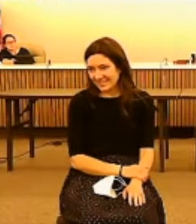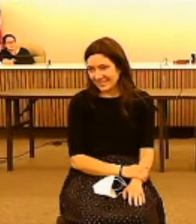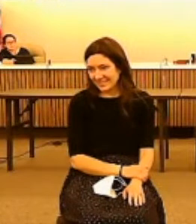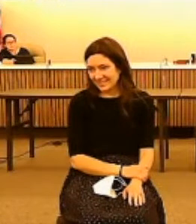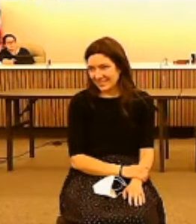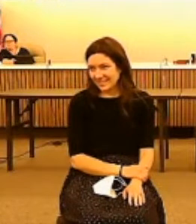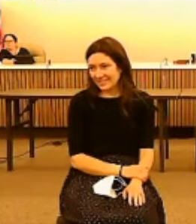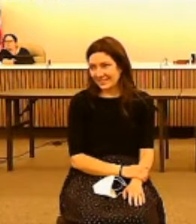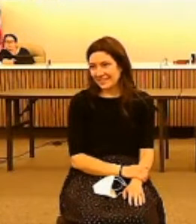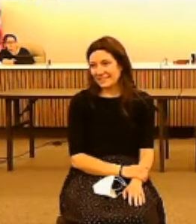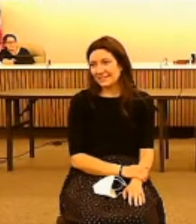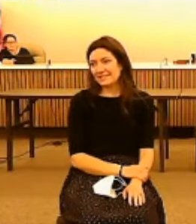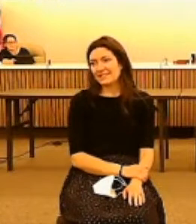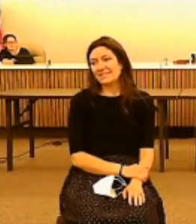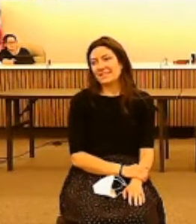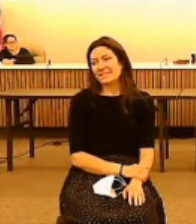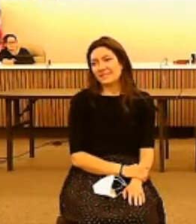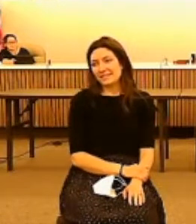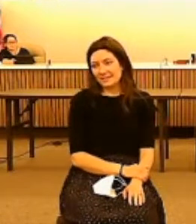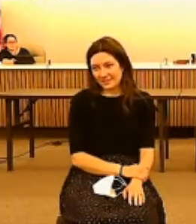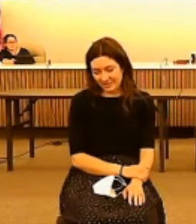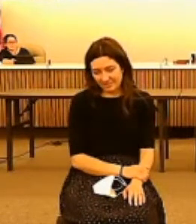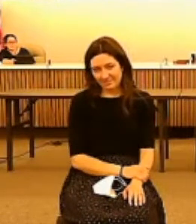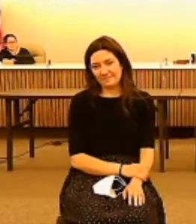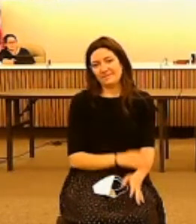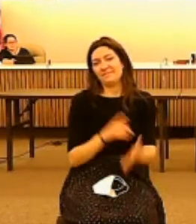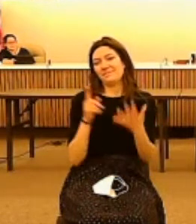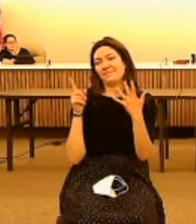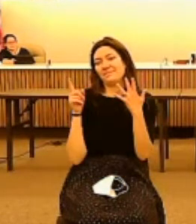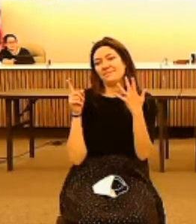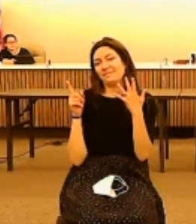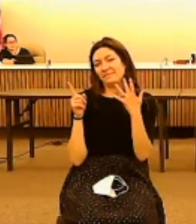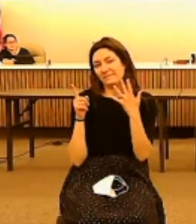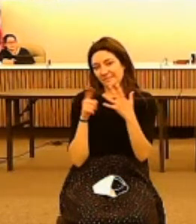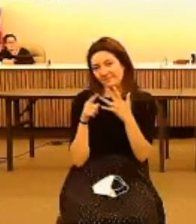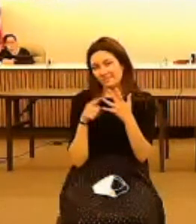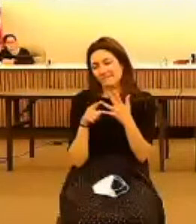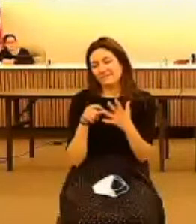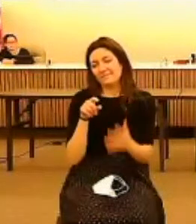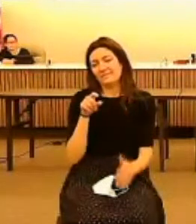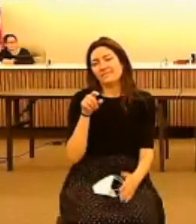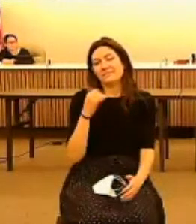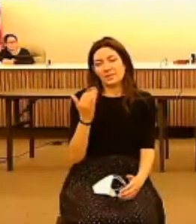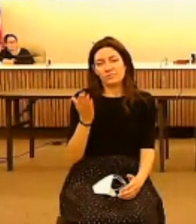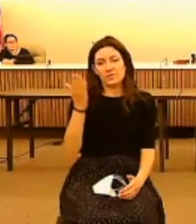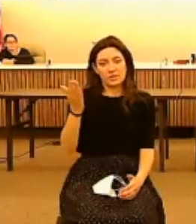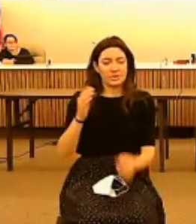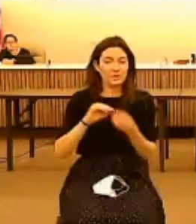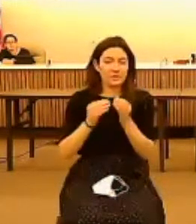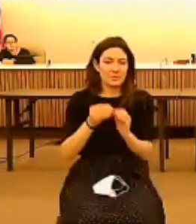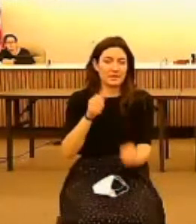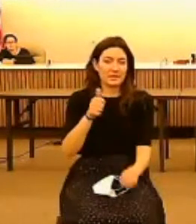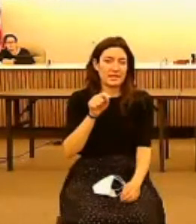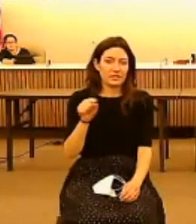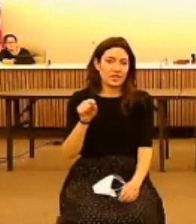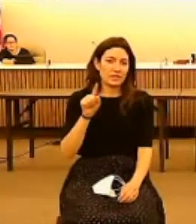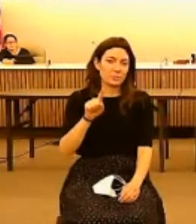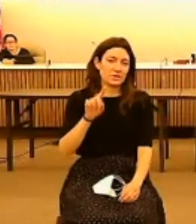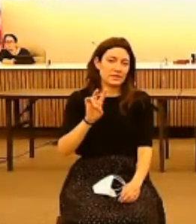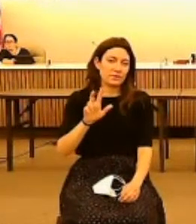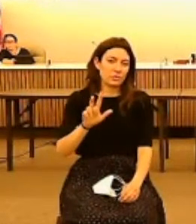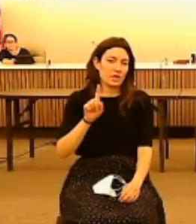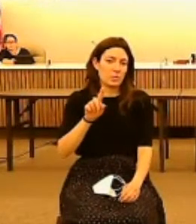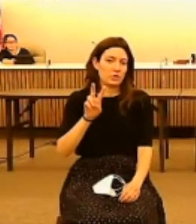Mr. Supervisor, fellow town board members, I have resolution 10-173, 2022 to call for a public hearing